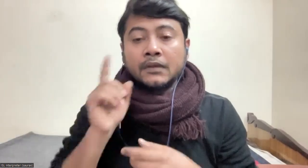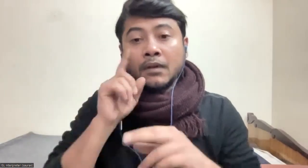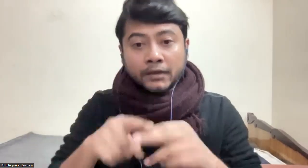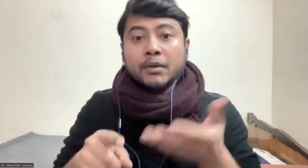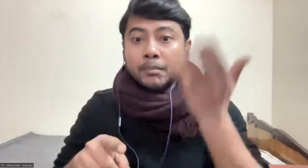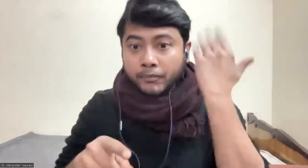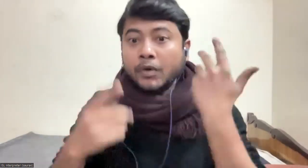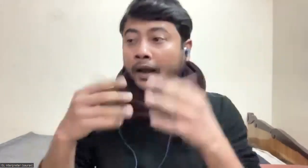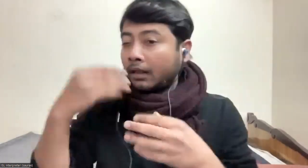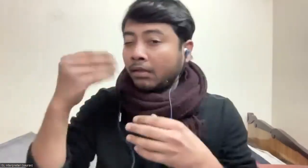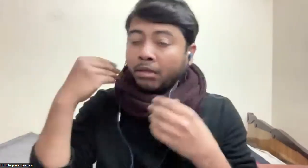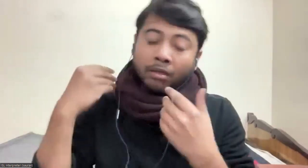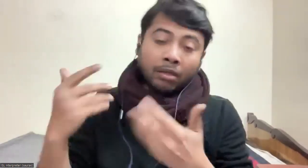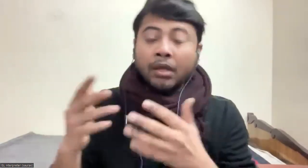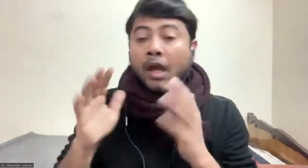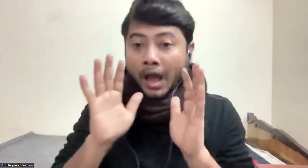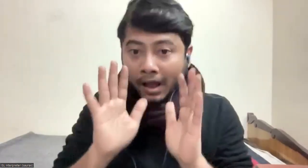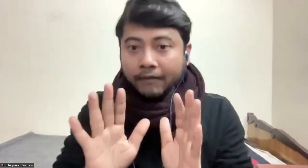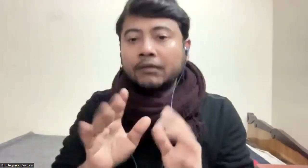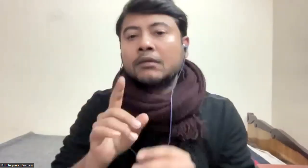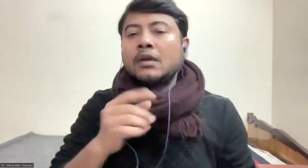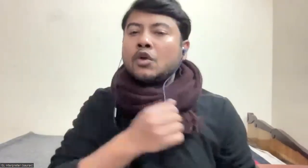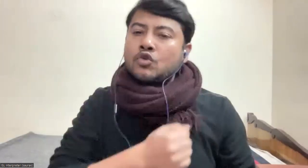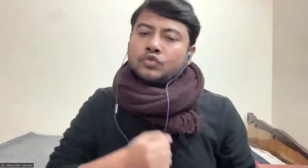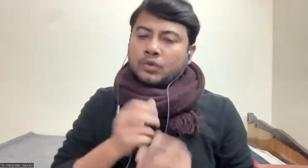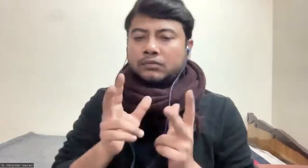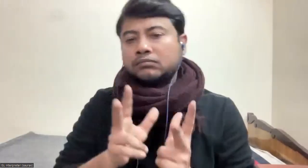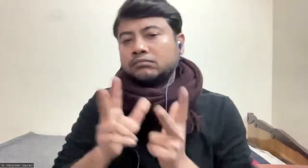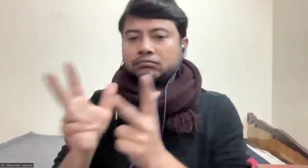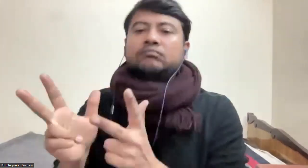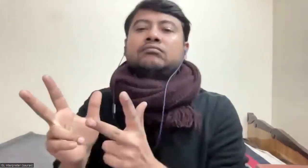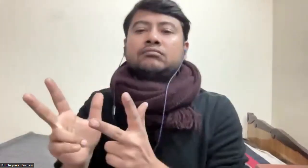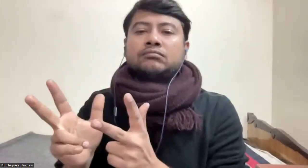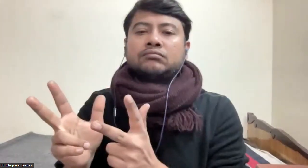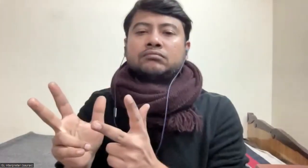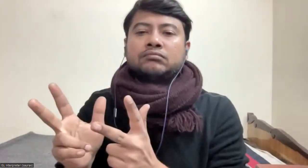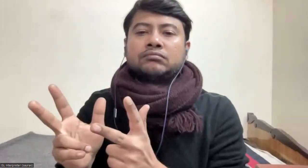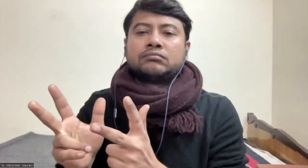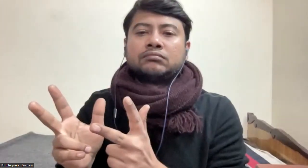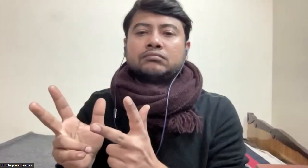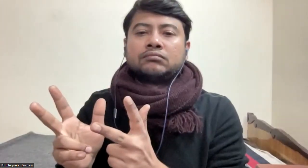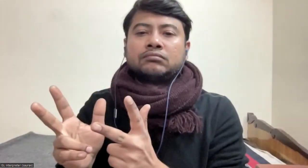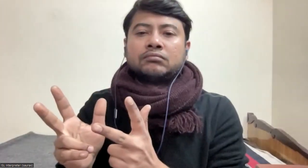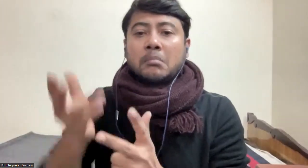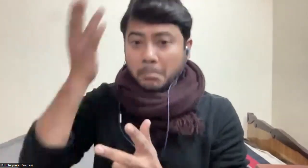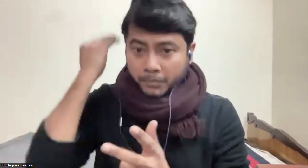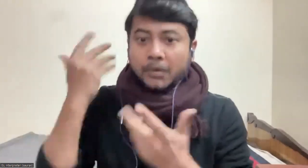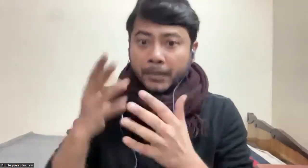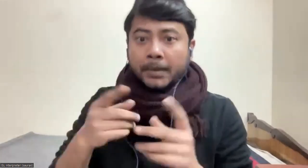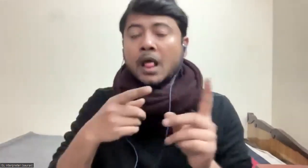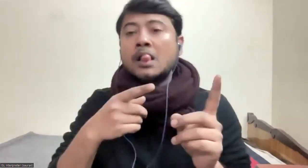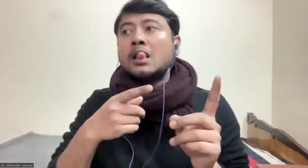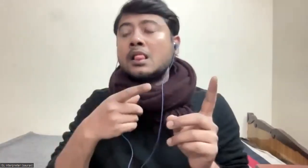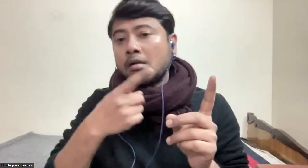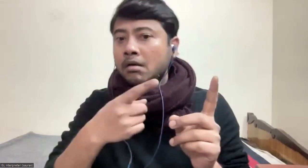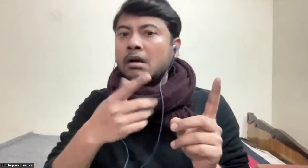mistake. If you have offended that person, if you have spoken bad about that person, then Krishna will not forgive. Even